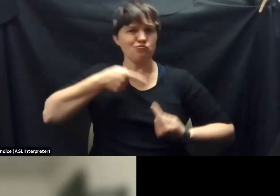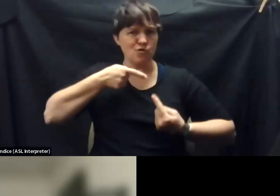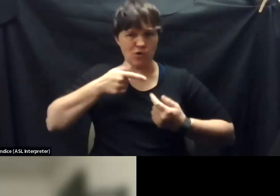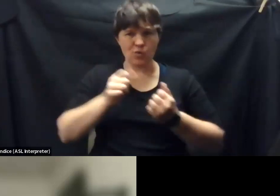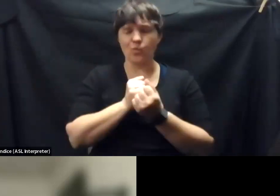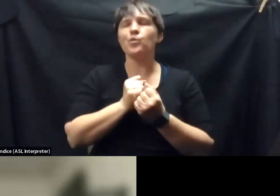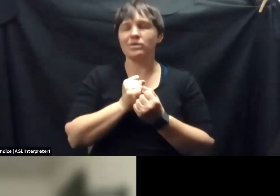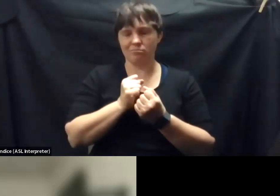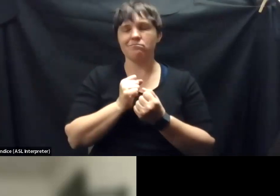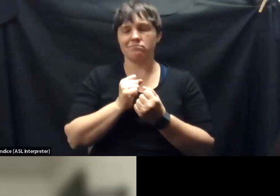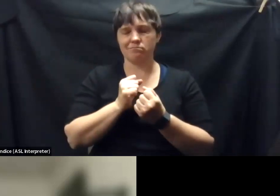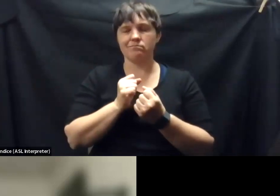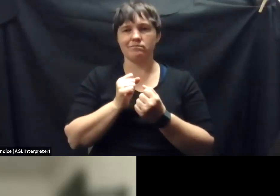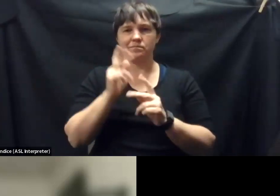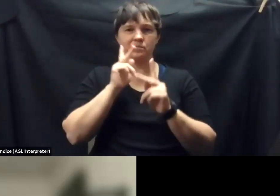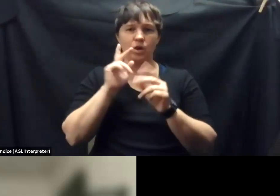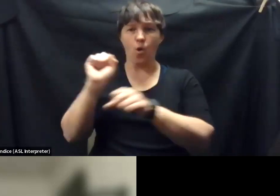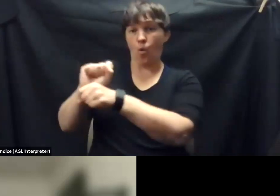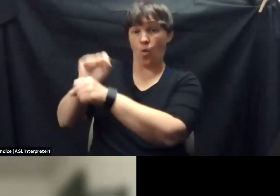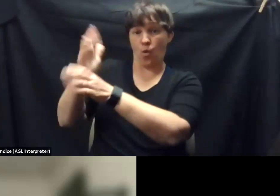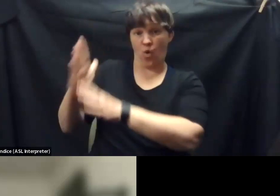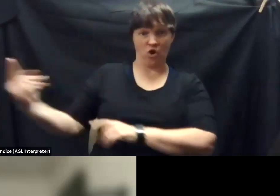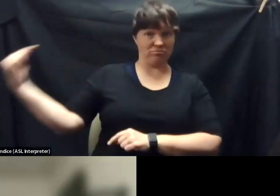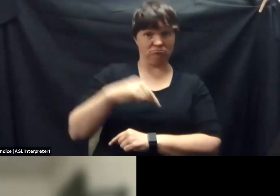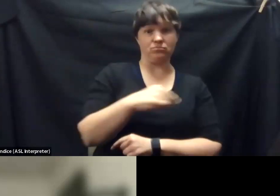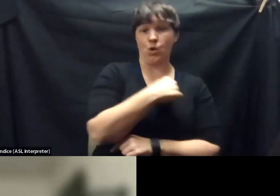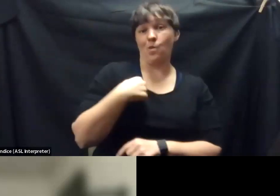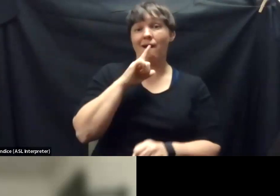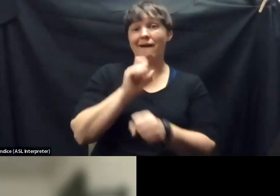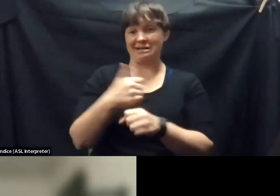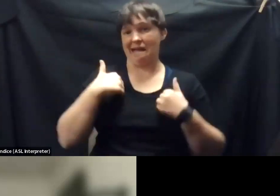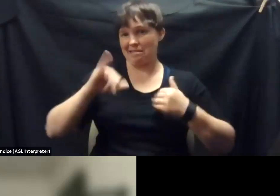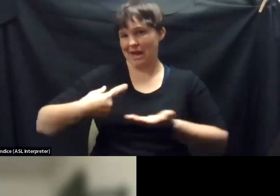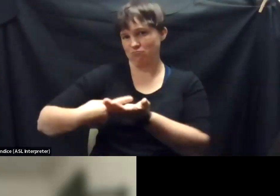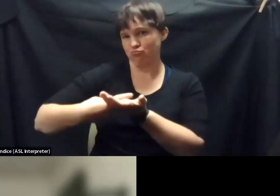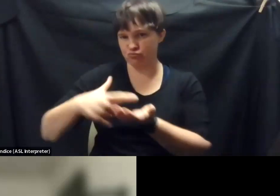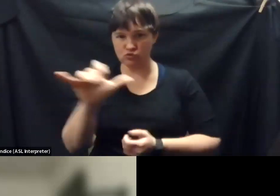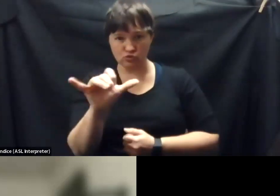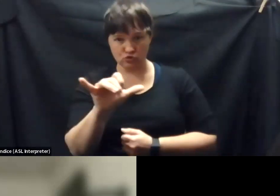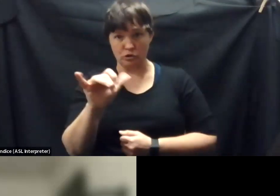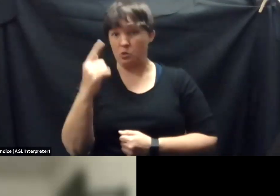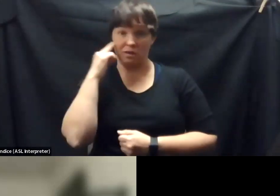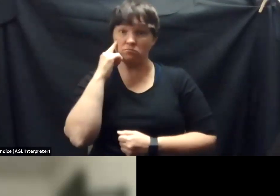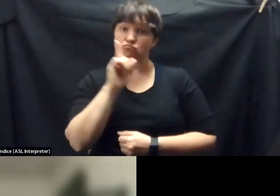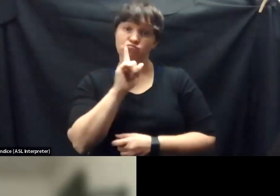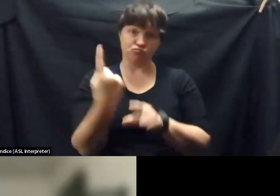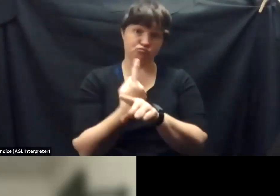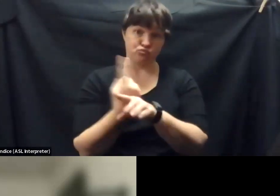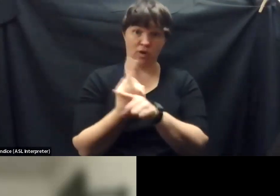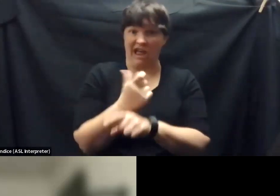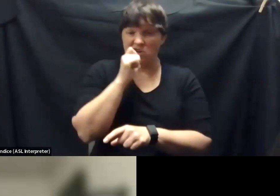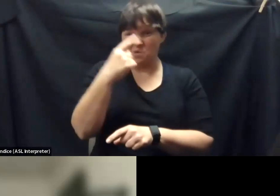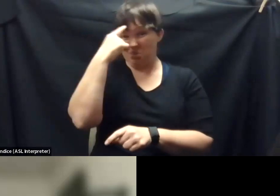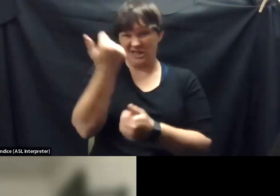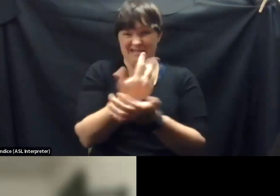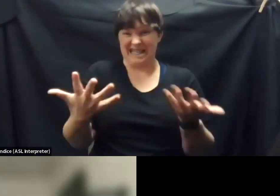getting people, workers, and we've actually had that discussion. So I think it's really appropriate. I don't think there's